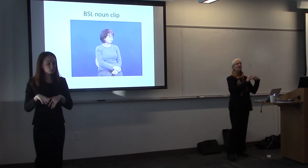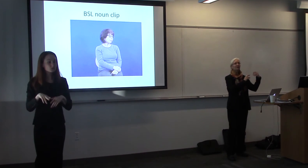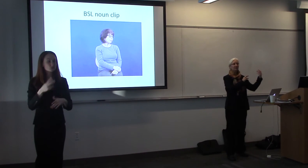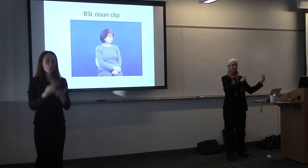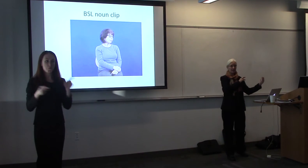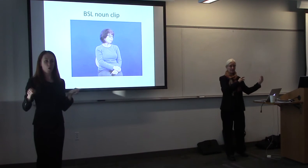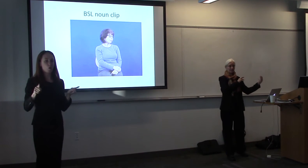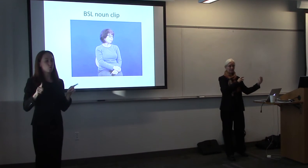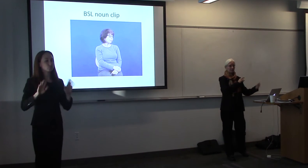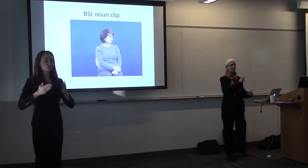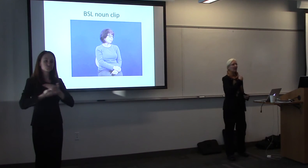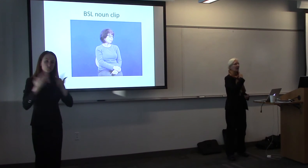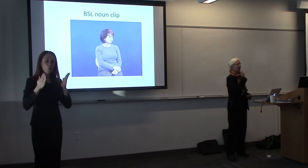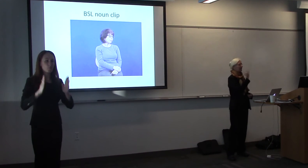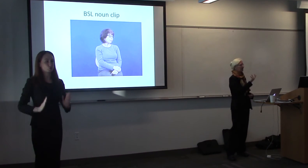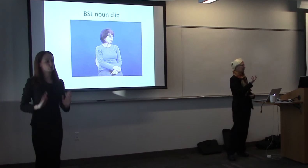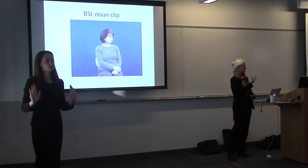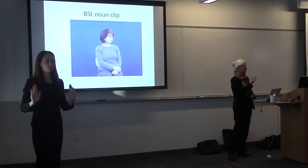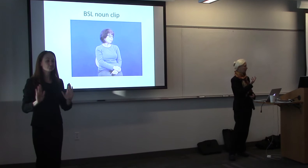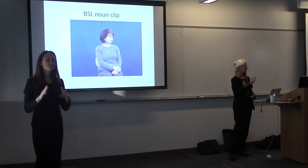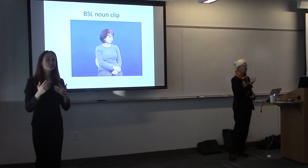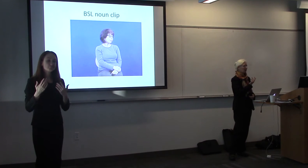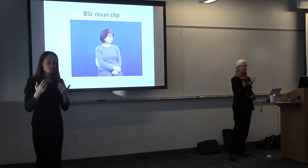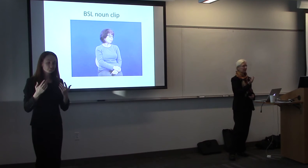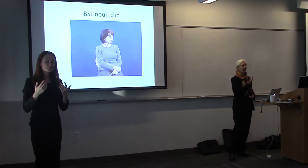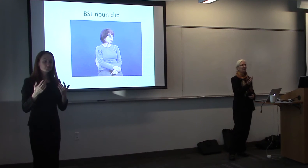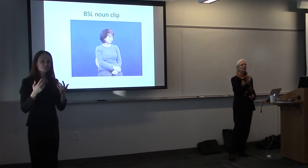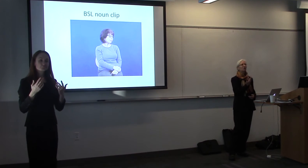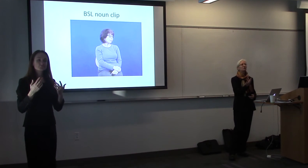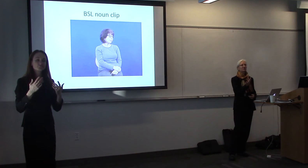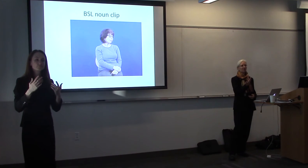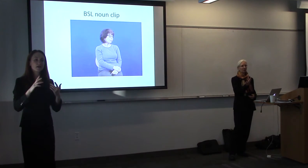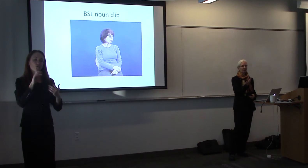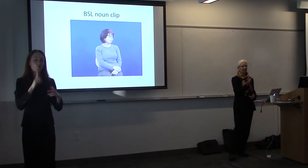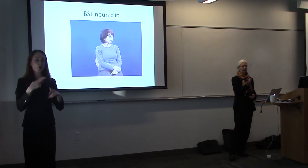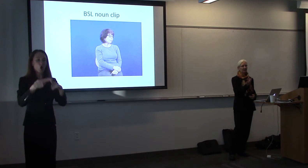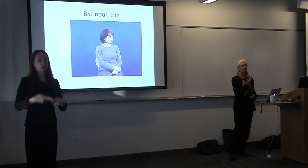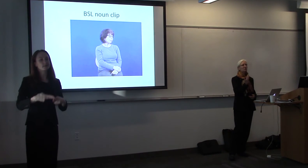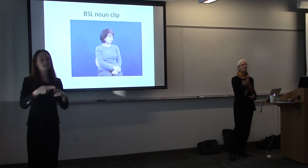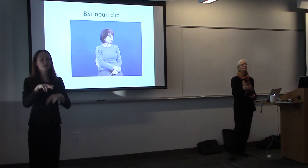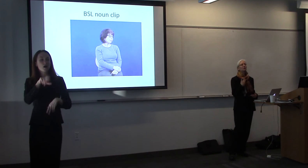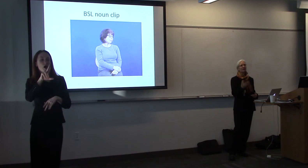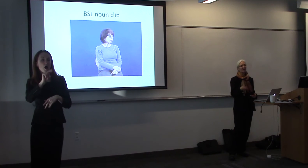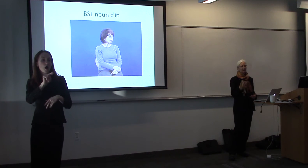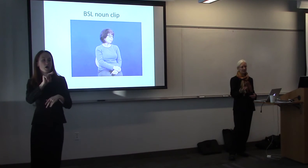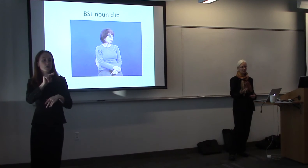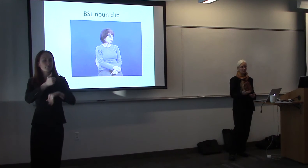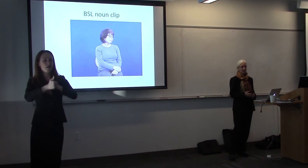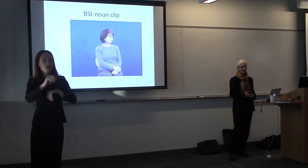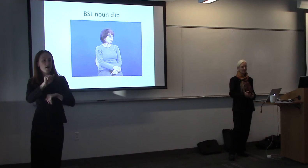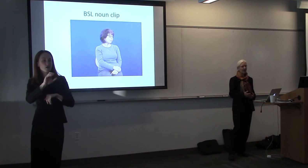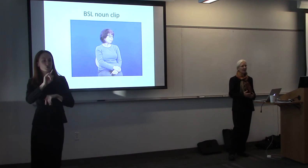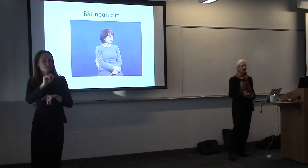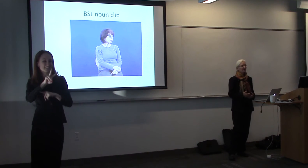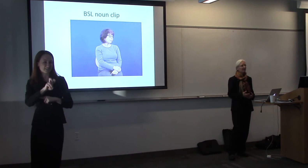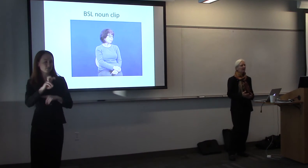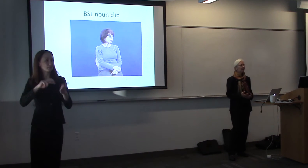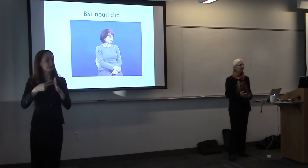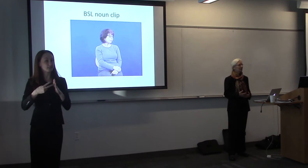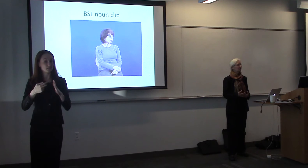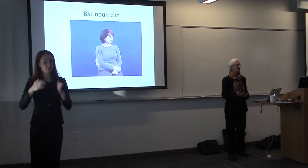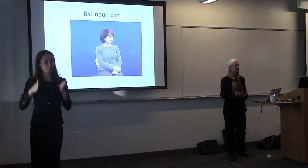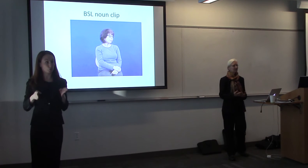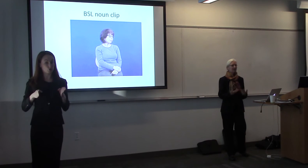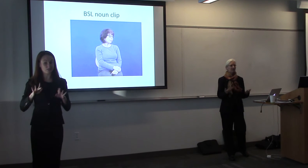non-agentive. Statives, and what is called an unaccusative predicate that moves without an agent. And then